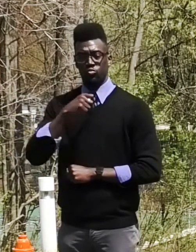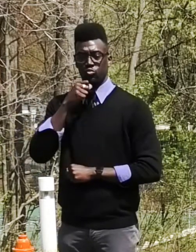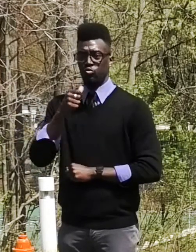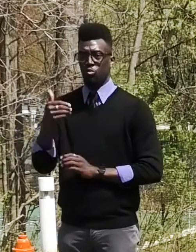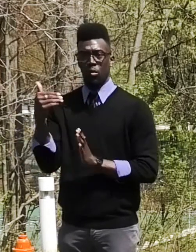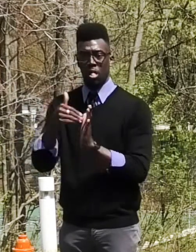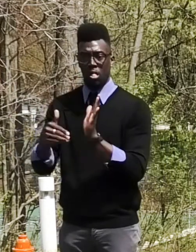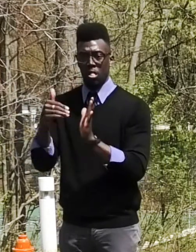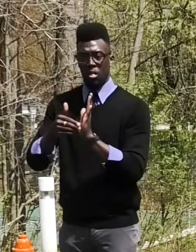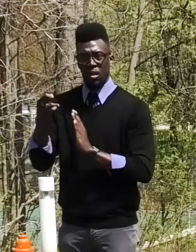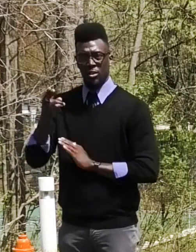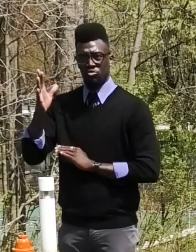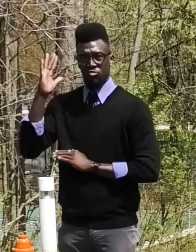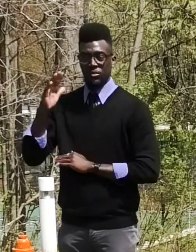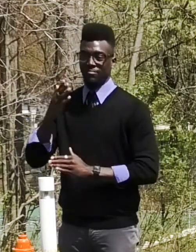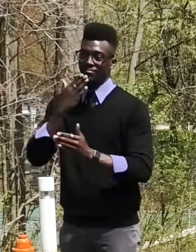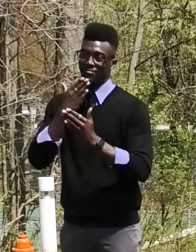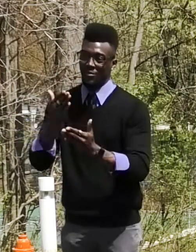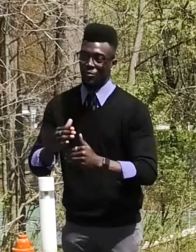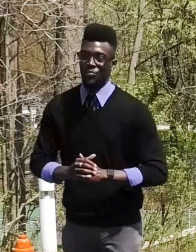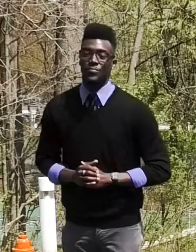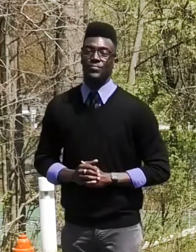our history again. Thank you.